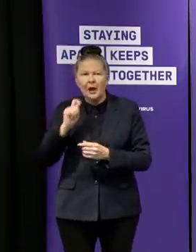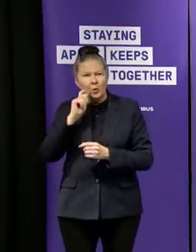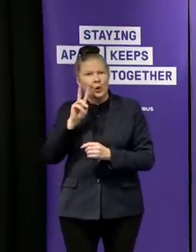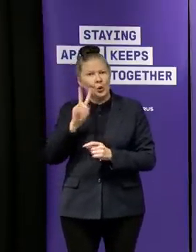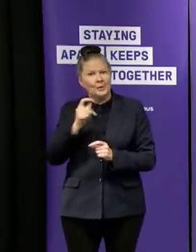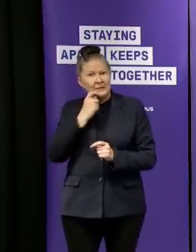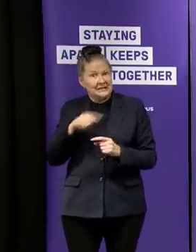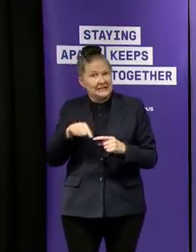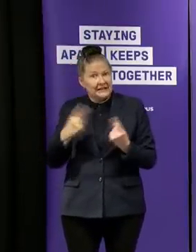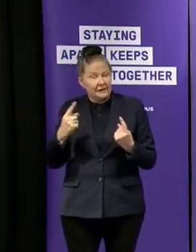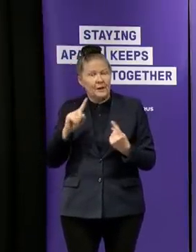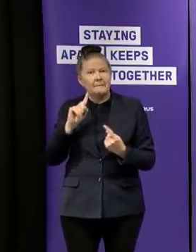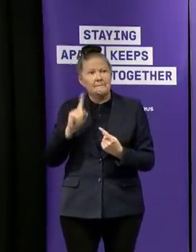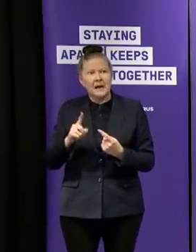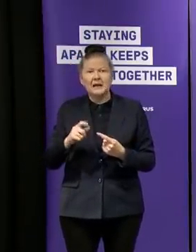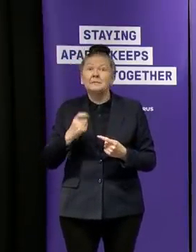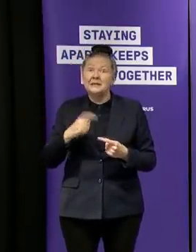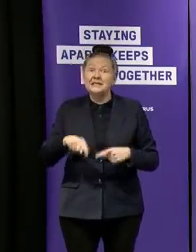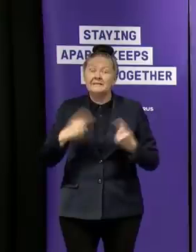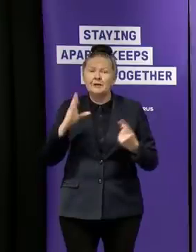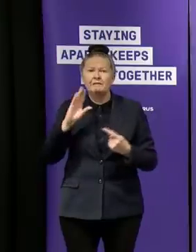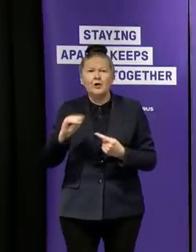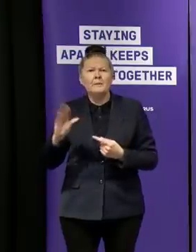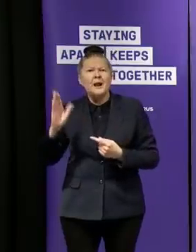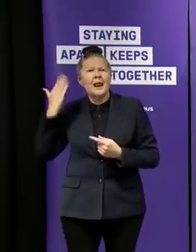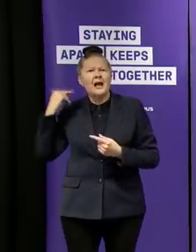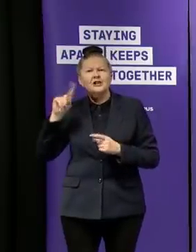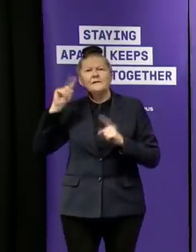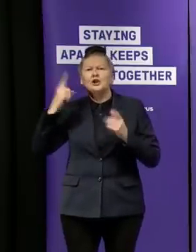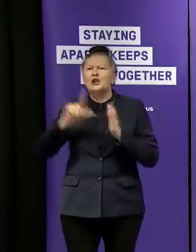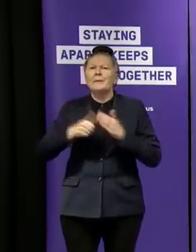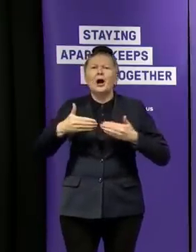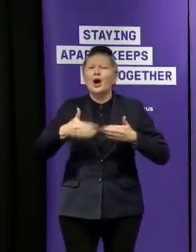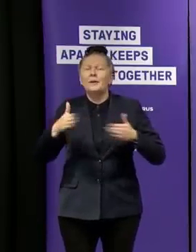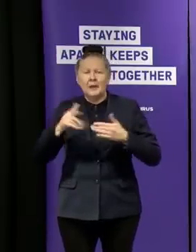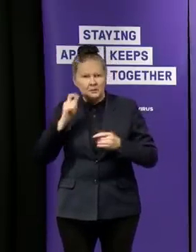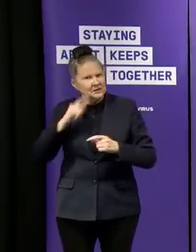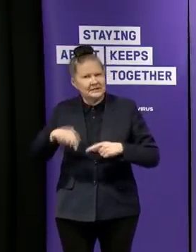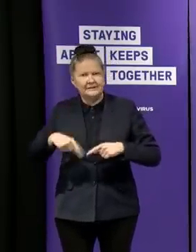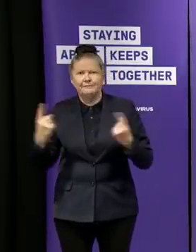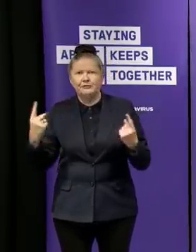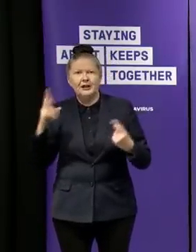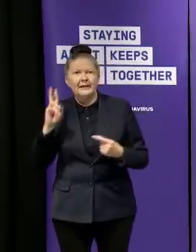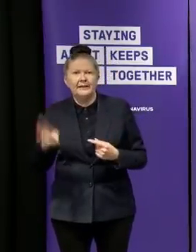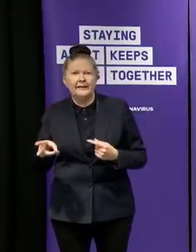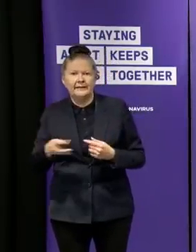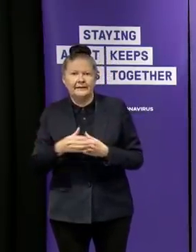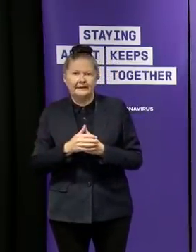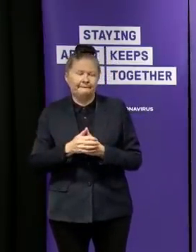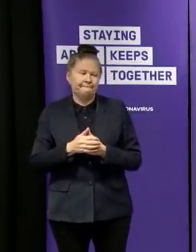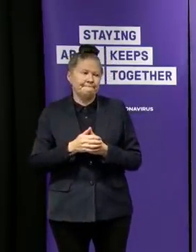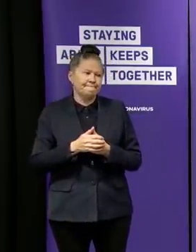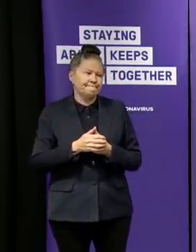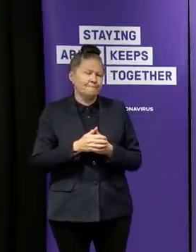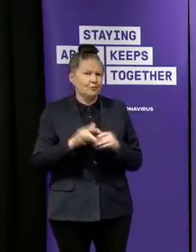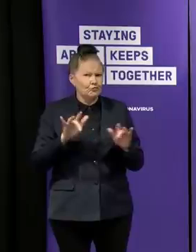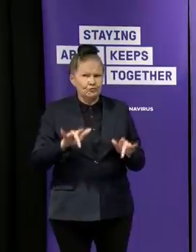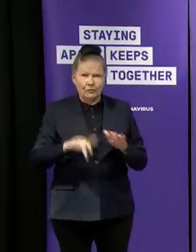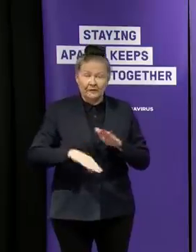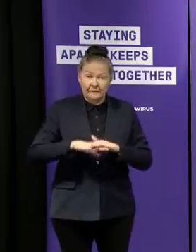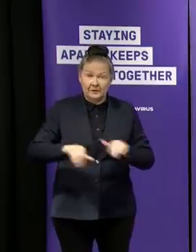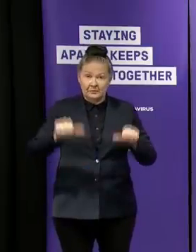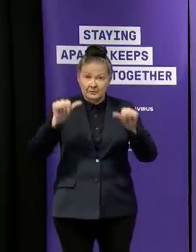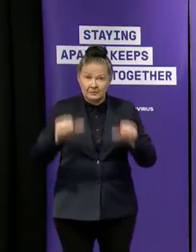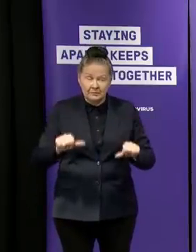similar to what it did when it was open last time. So that's That's all to be determined, and I think we'll, as we've always